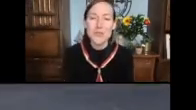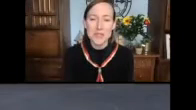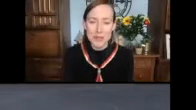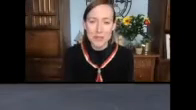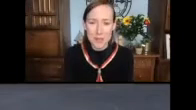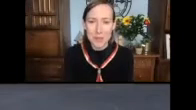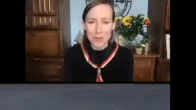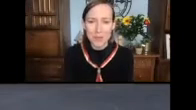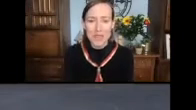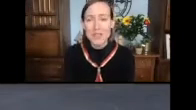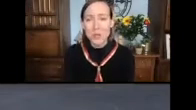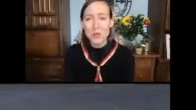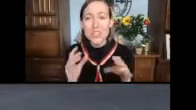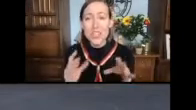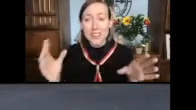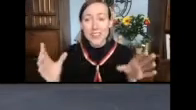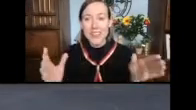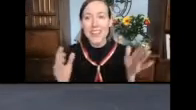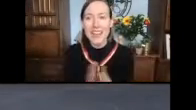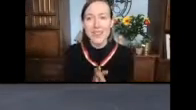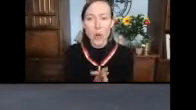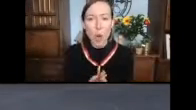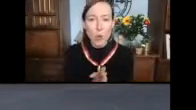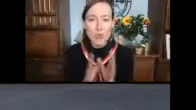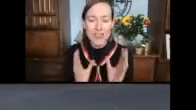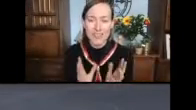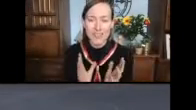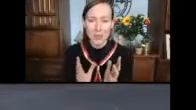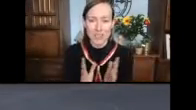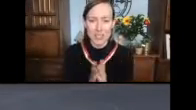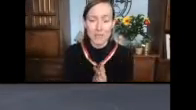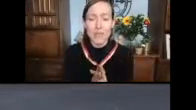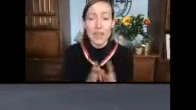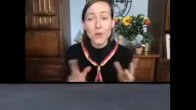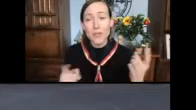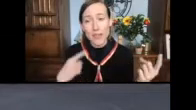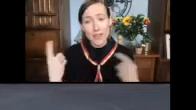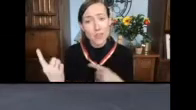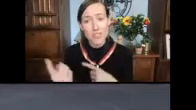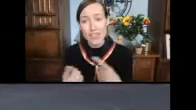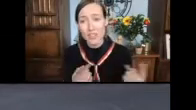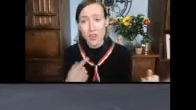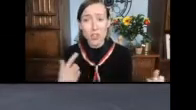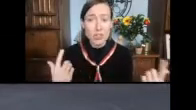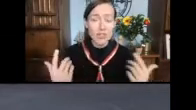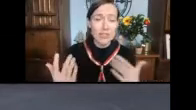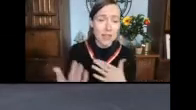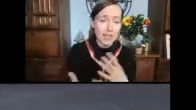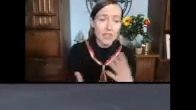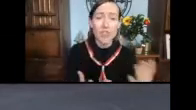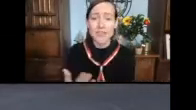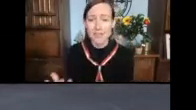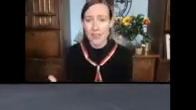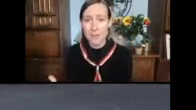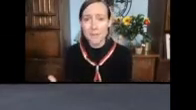true for deaf people. So each area has their own sign language. Now, they can understand certain signs